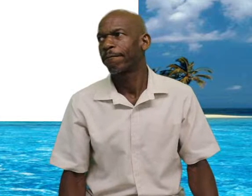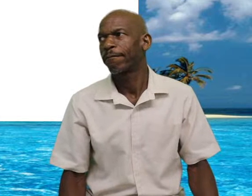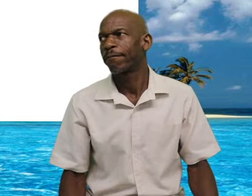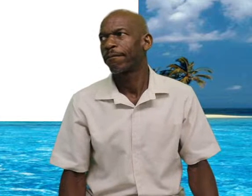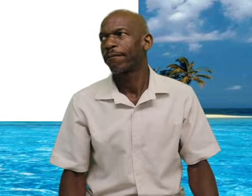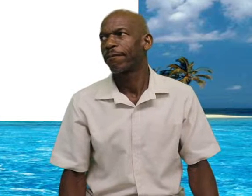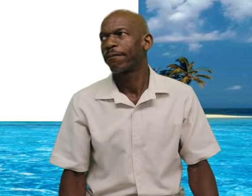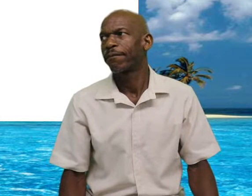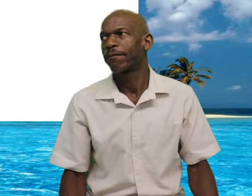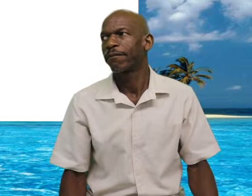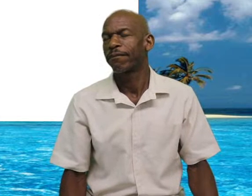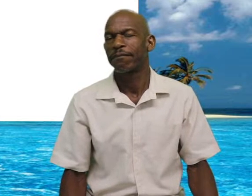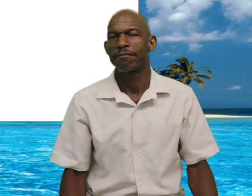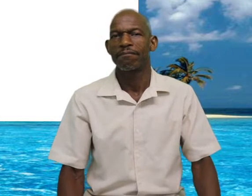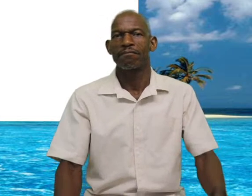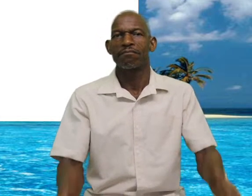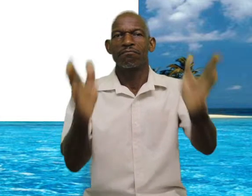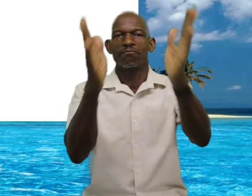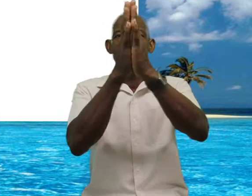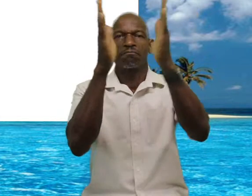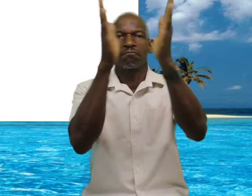ITS. It's.